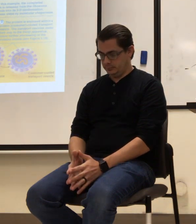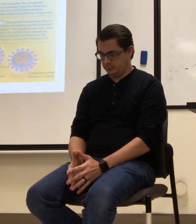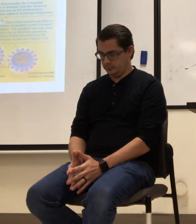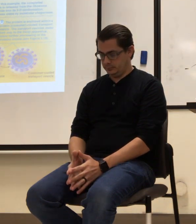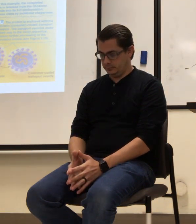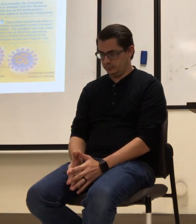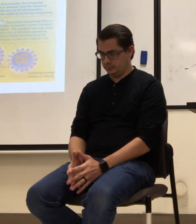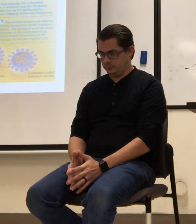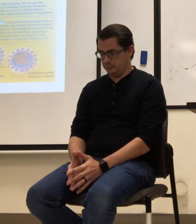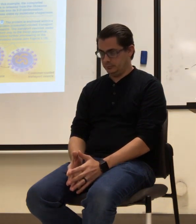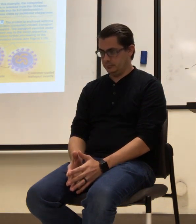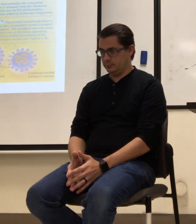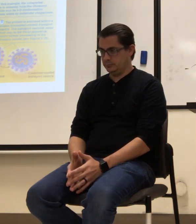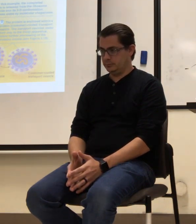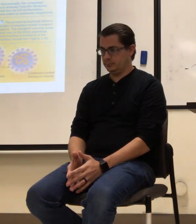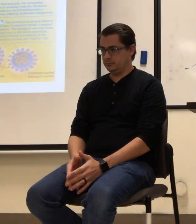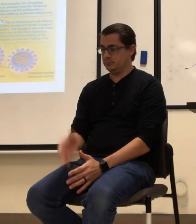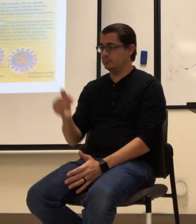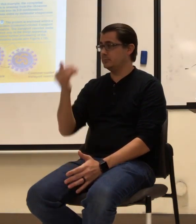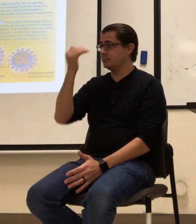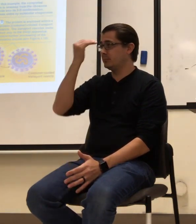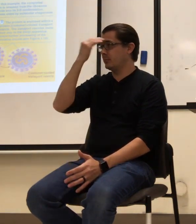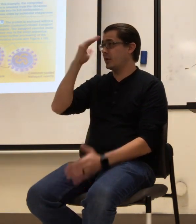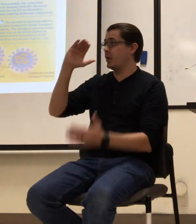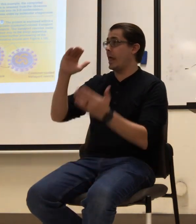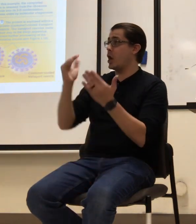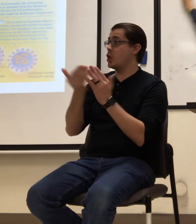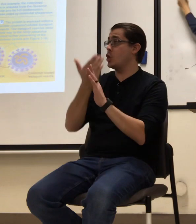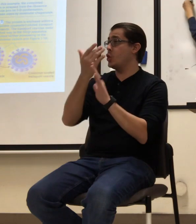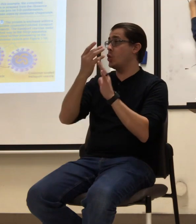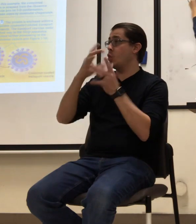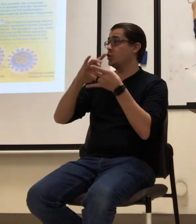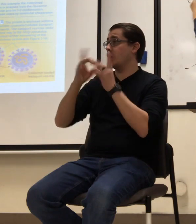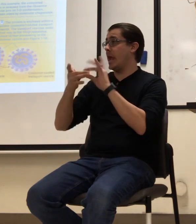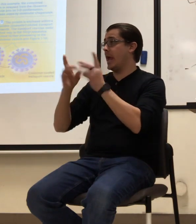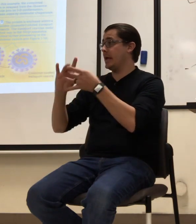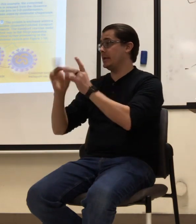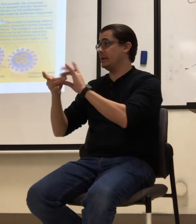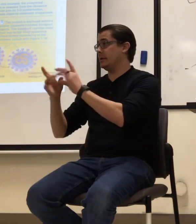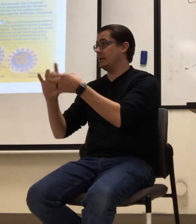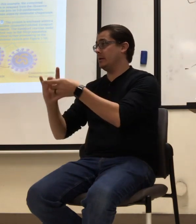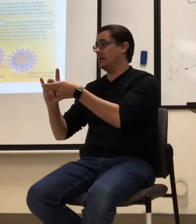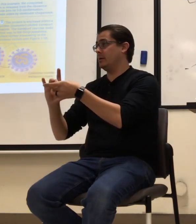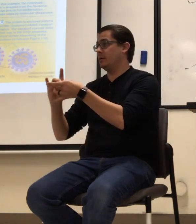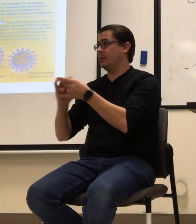So what we now know is that the new polypeptide chain